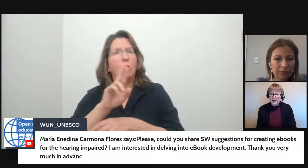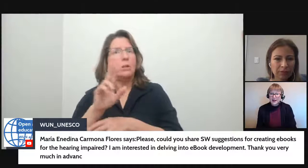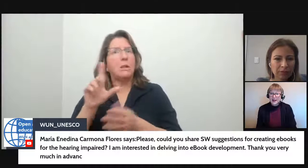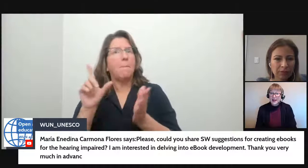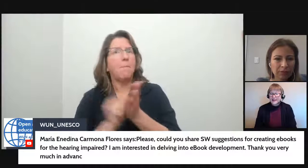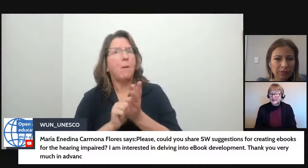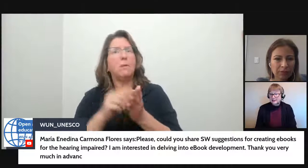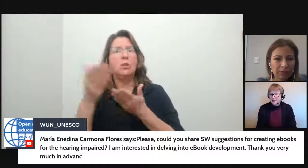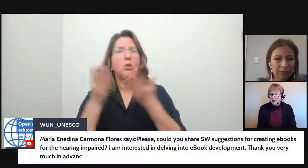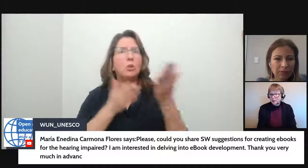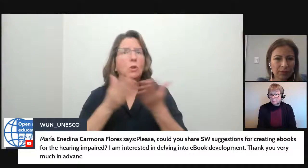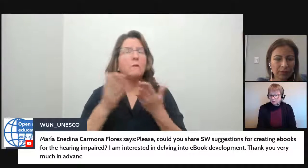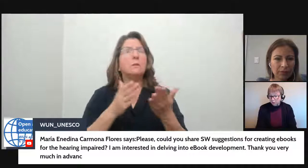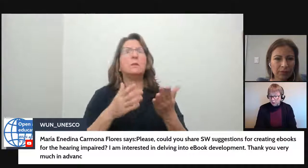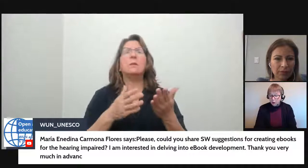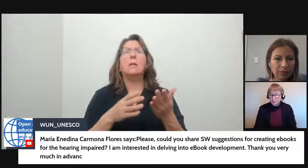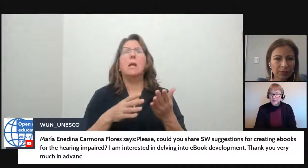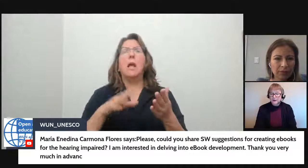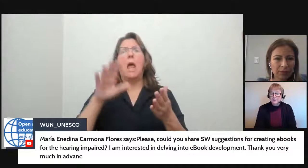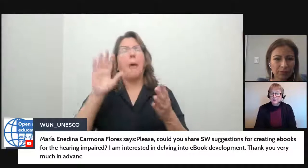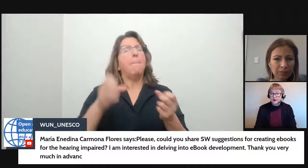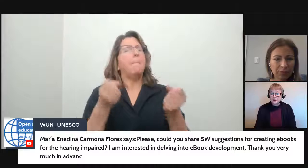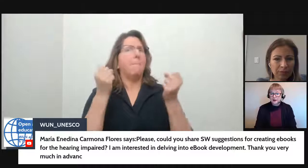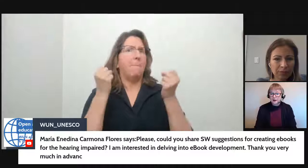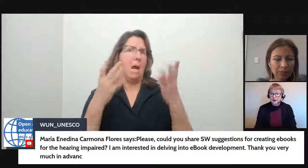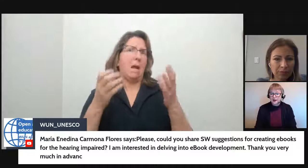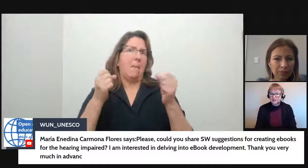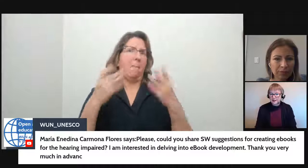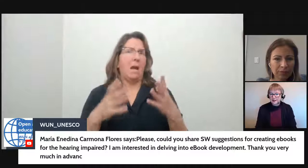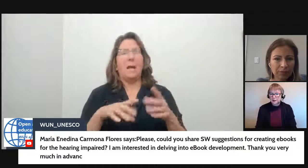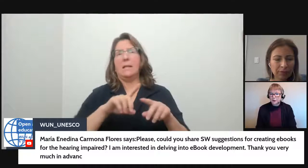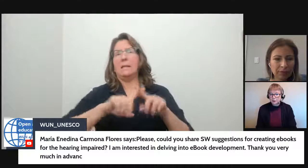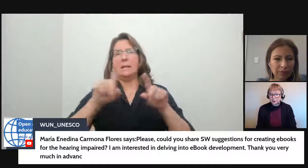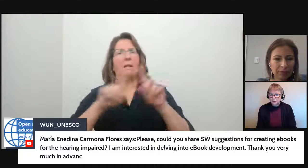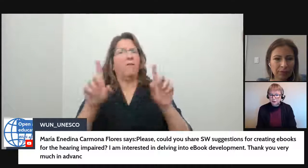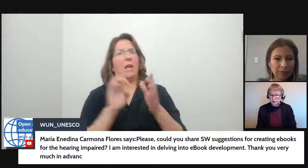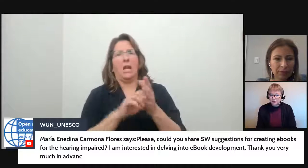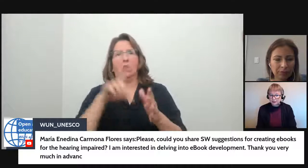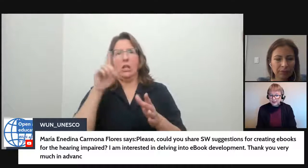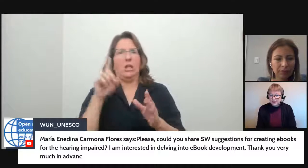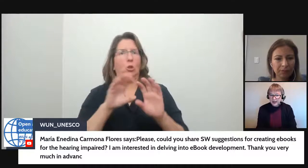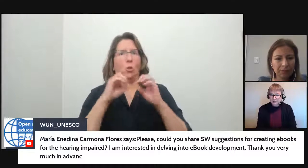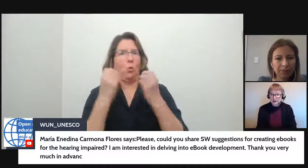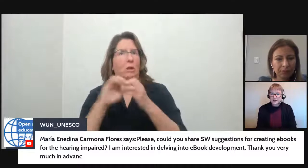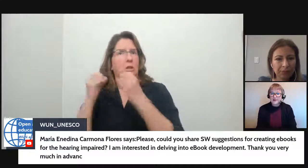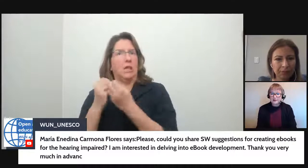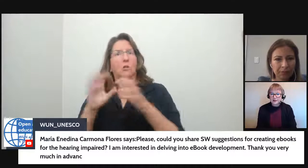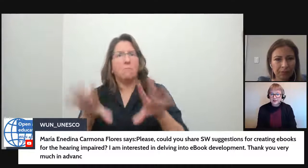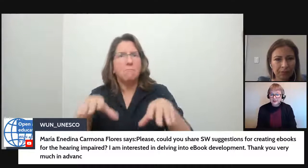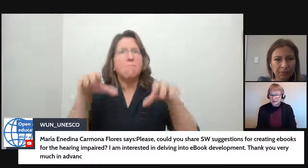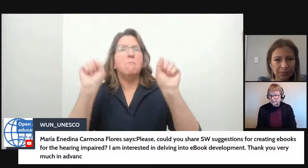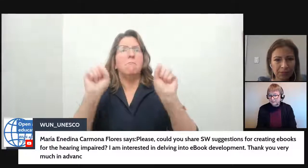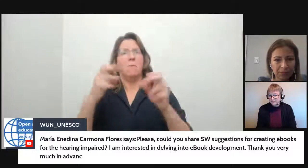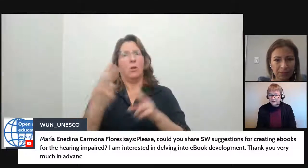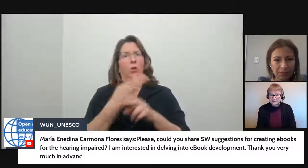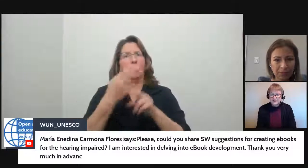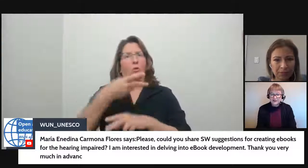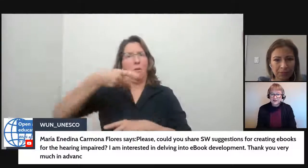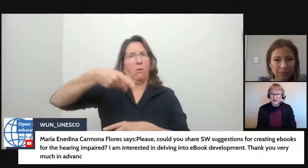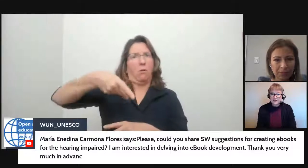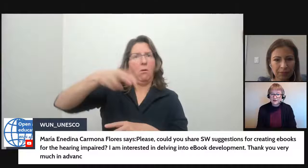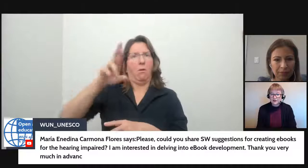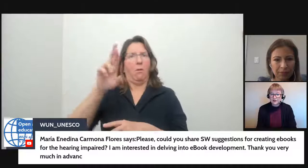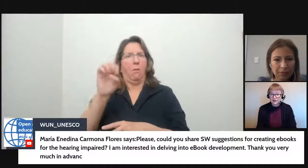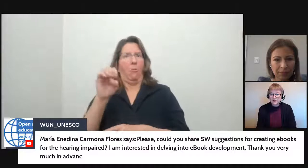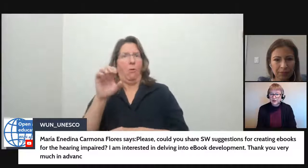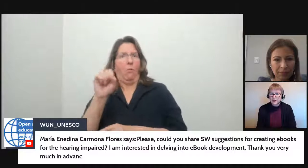that. And it's now, open and available through many libraries and many universities